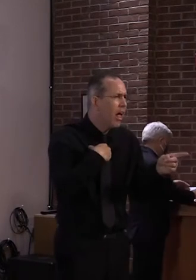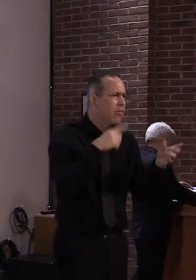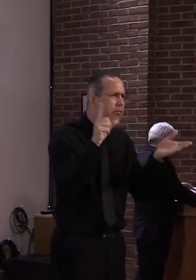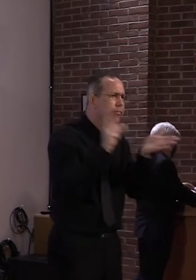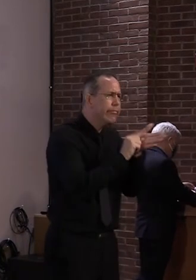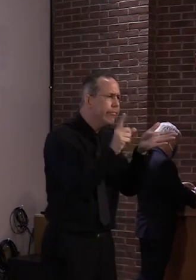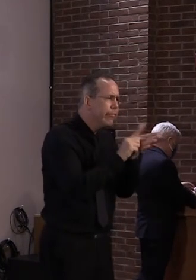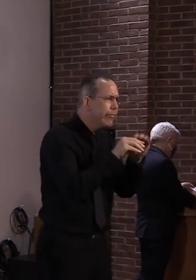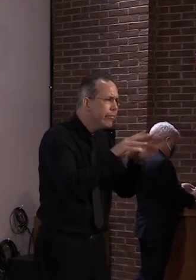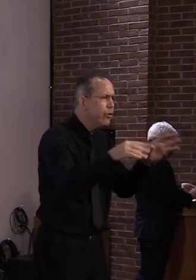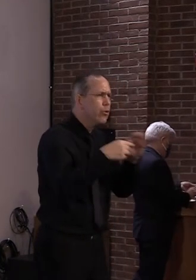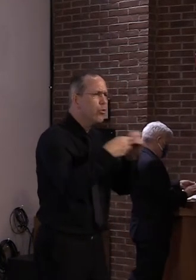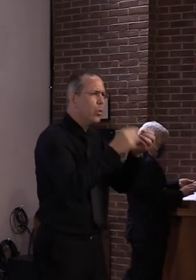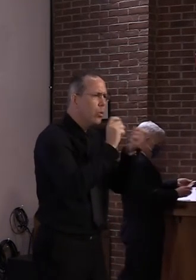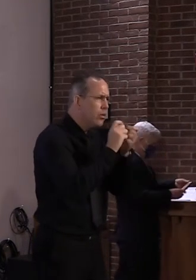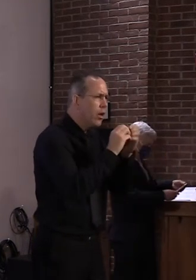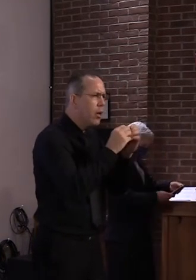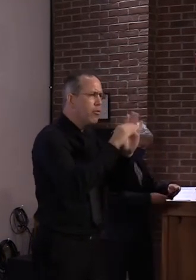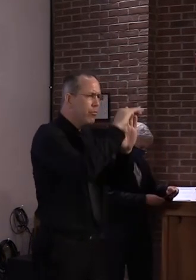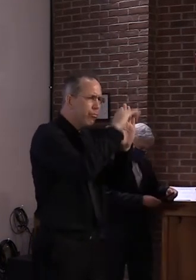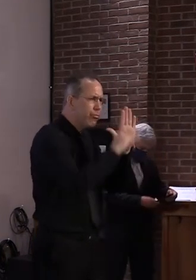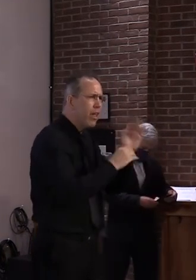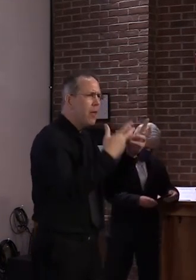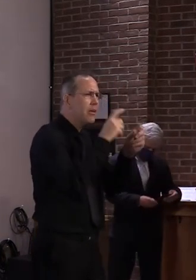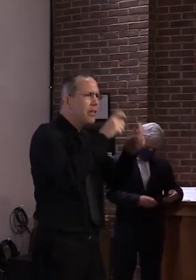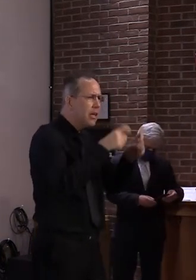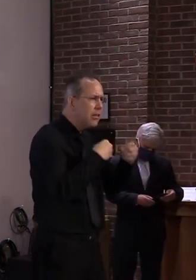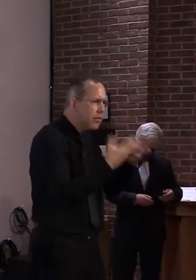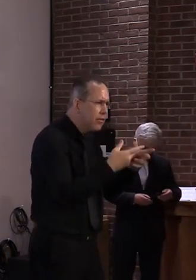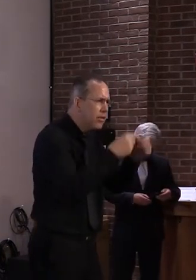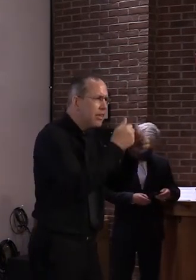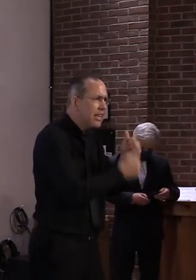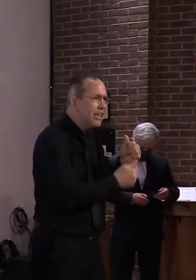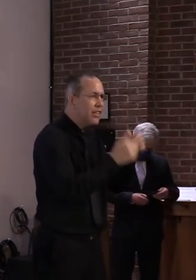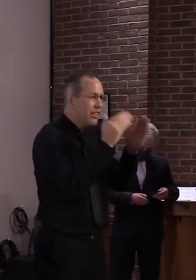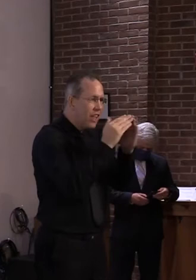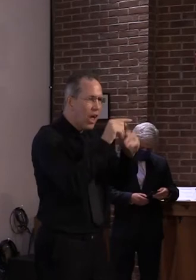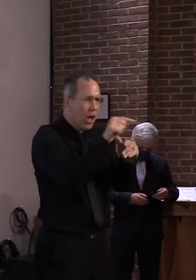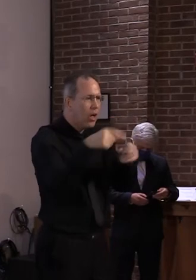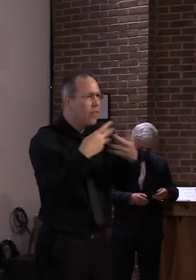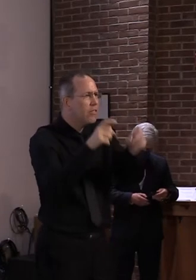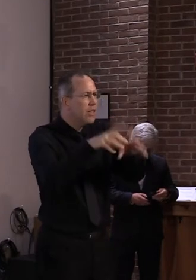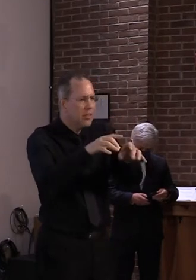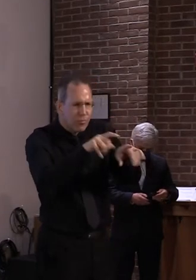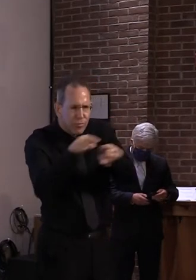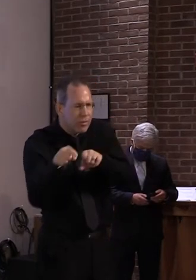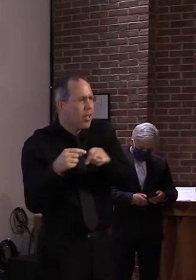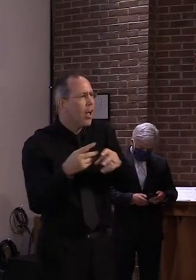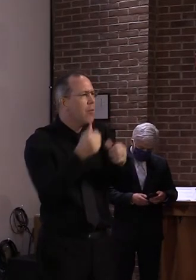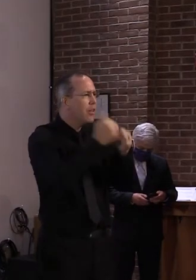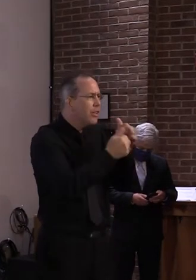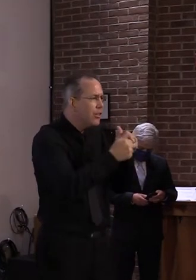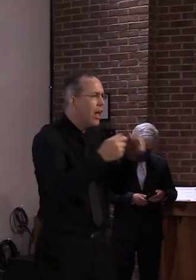many people are believed to be current cases.